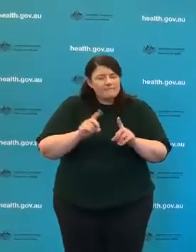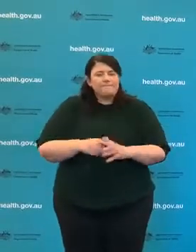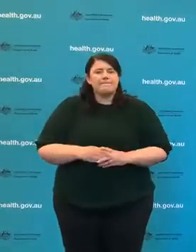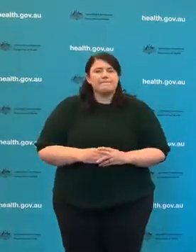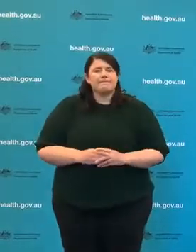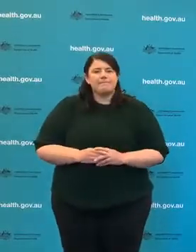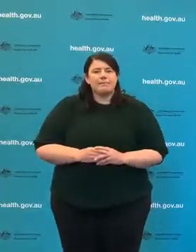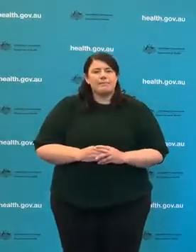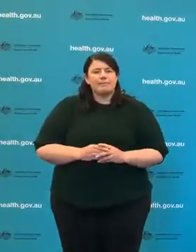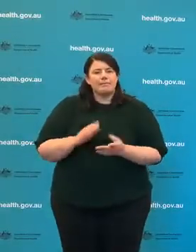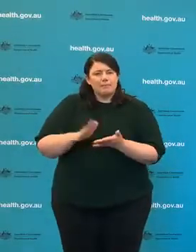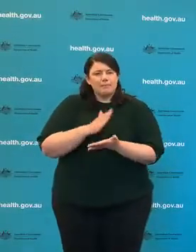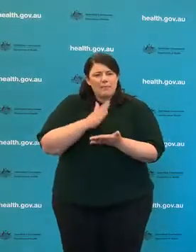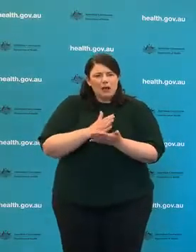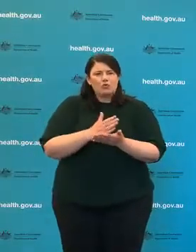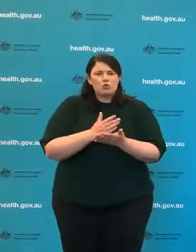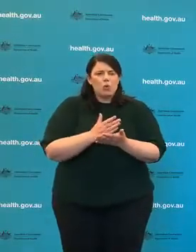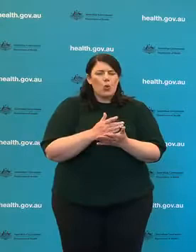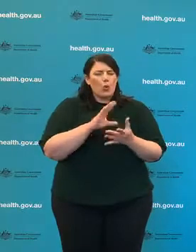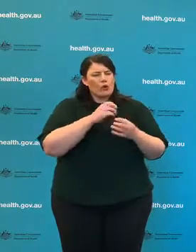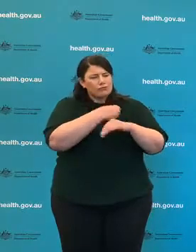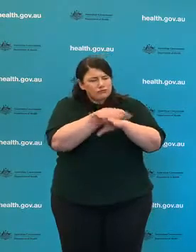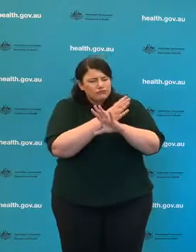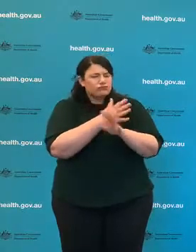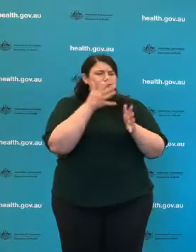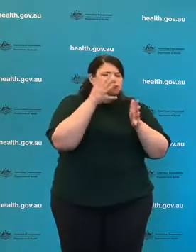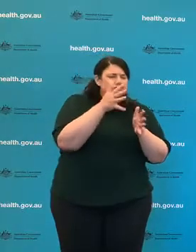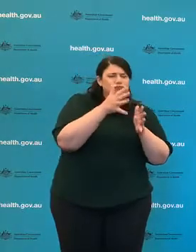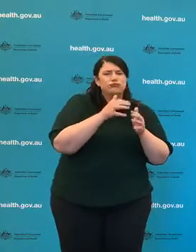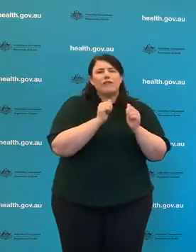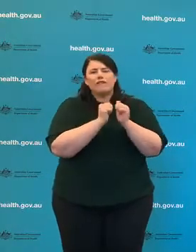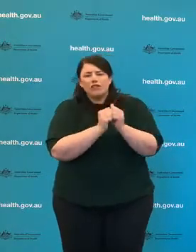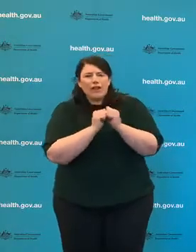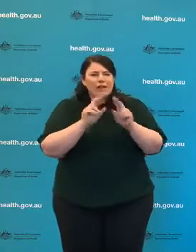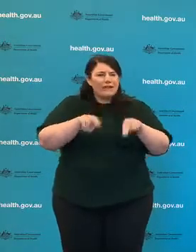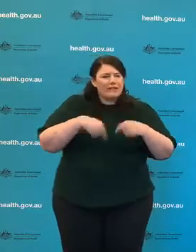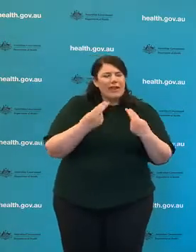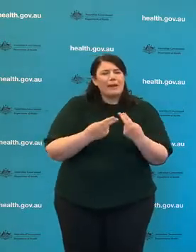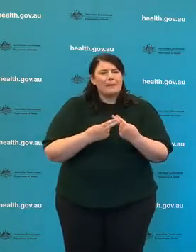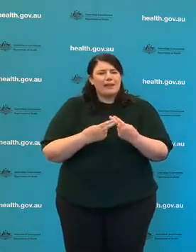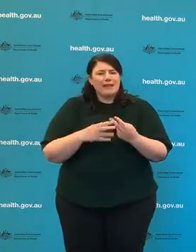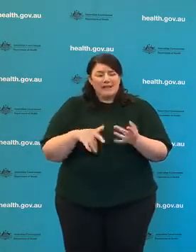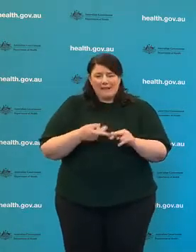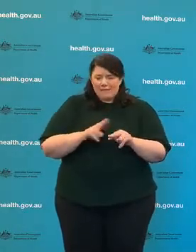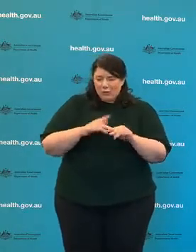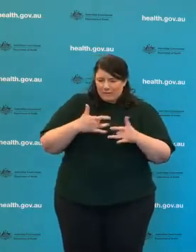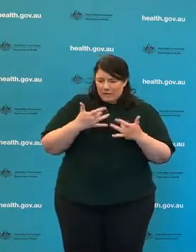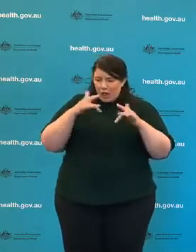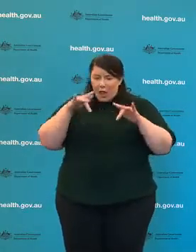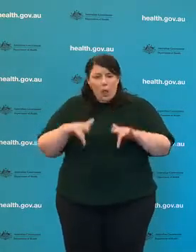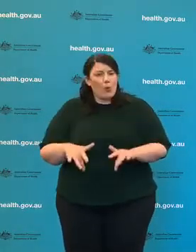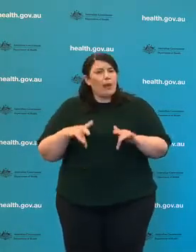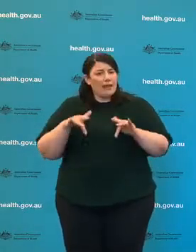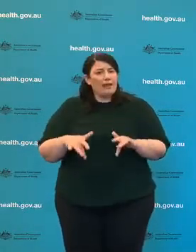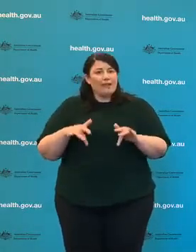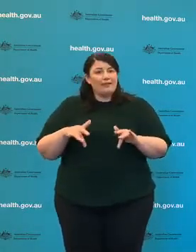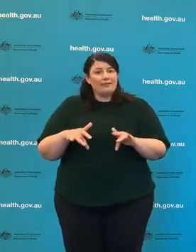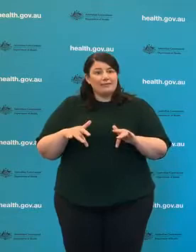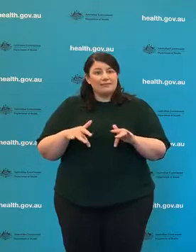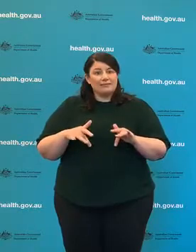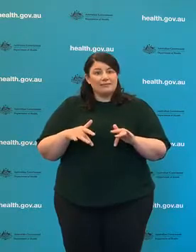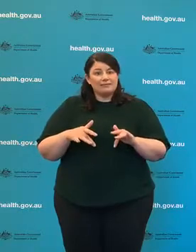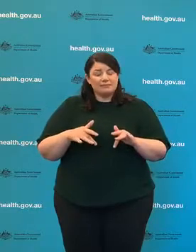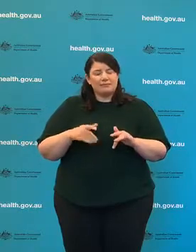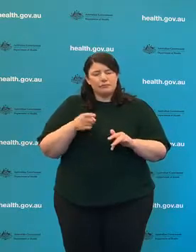make sure you're staying connected with friends and family. If you're feeling isolated, take what can sometimes be a